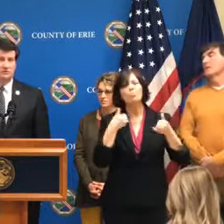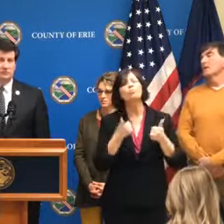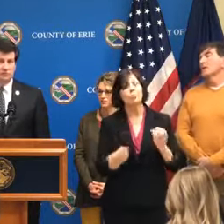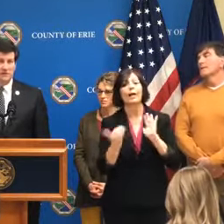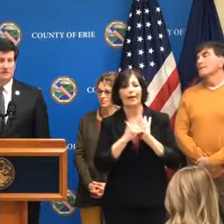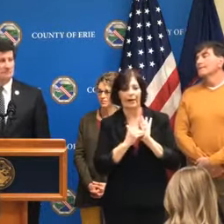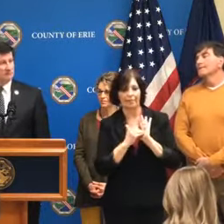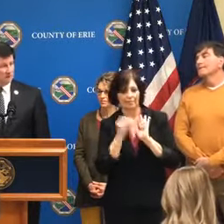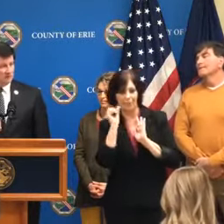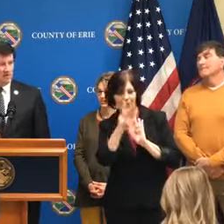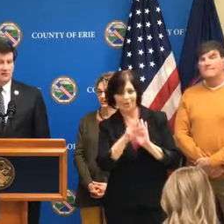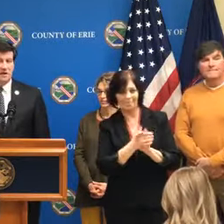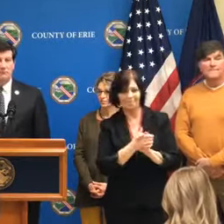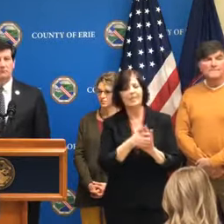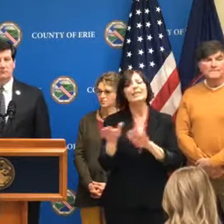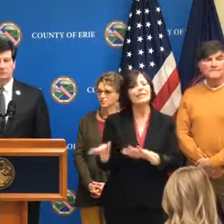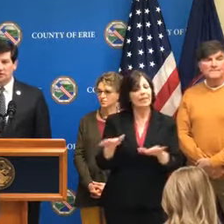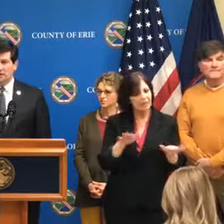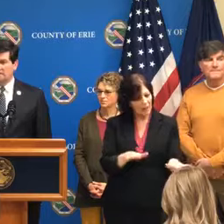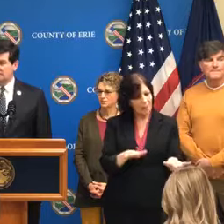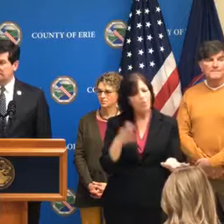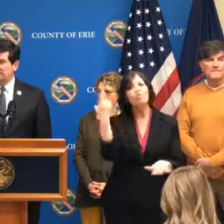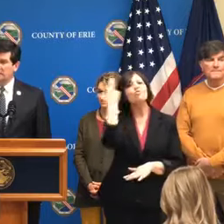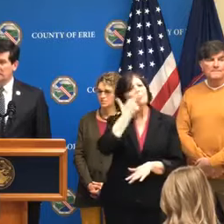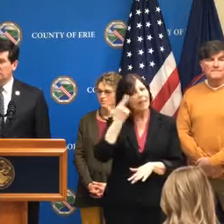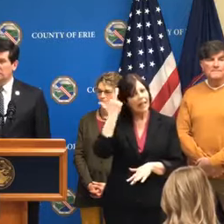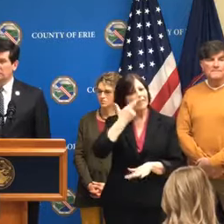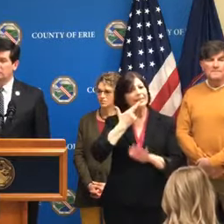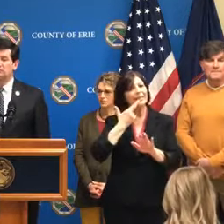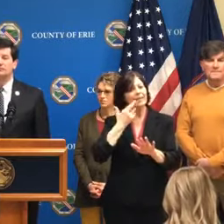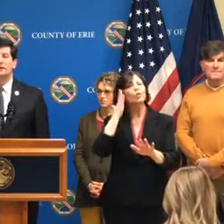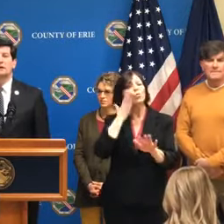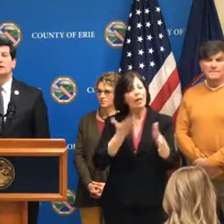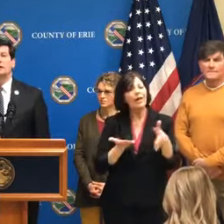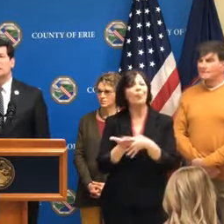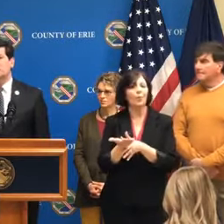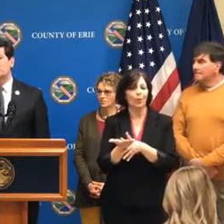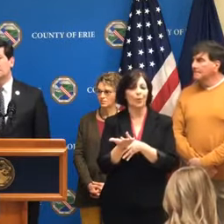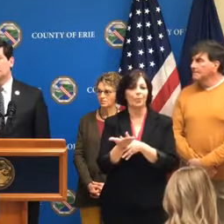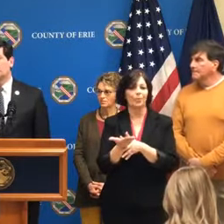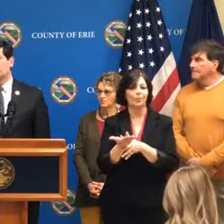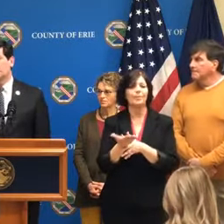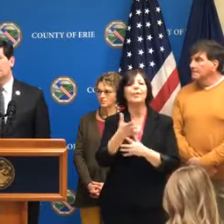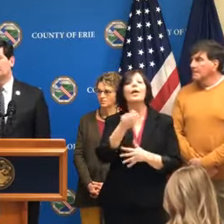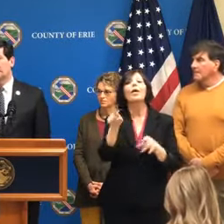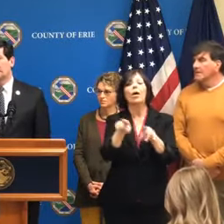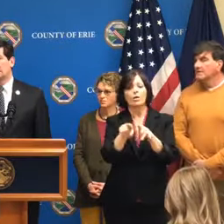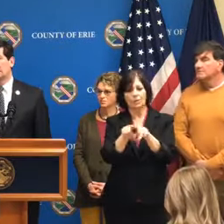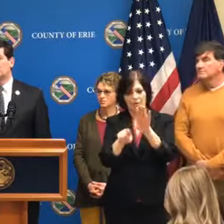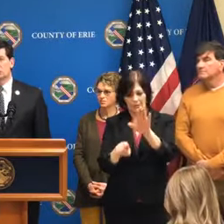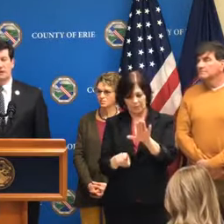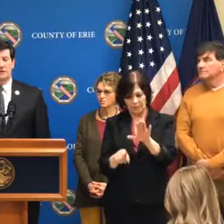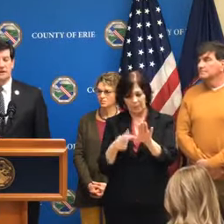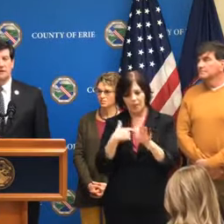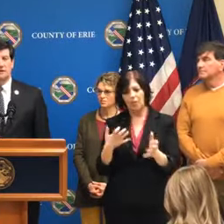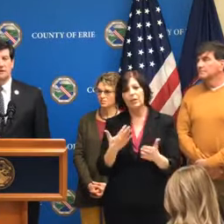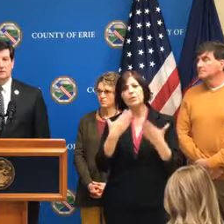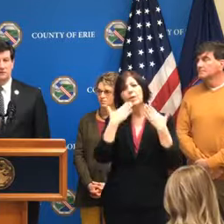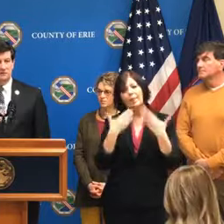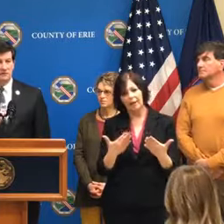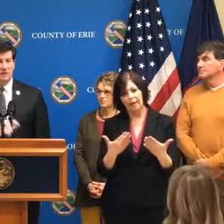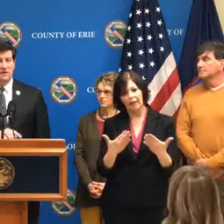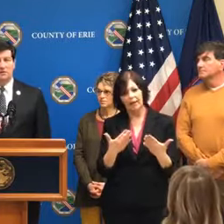So please take your time, realize you'll get through. And the other thing, once again, I do want to thank